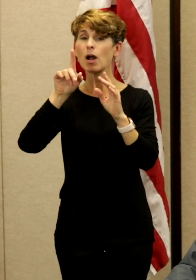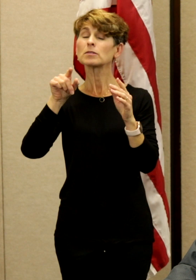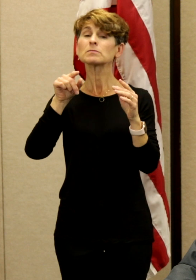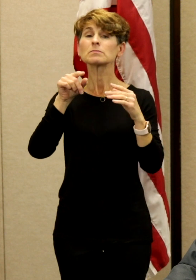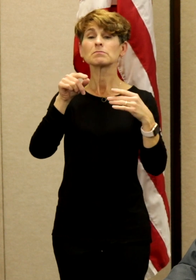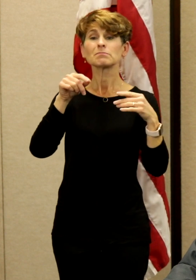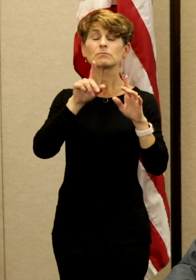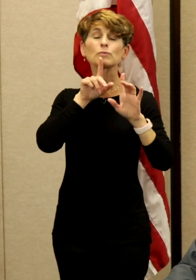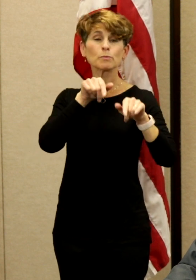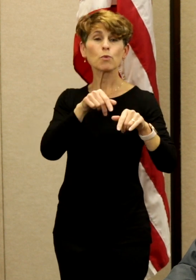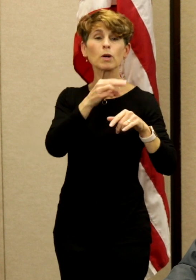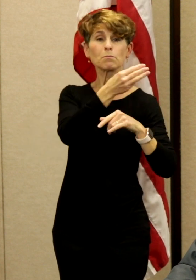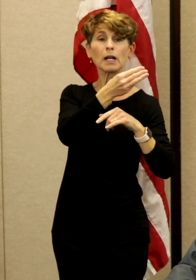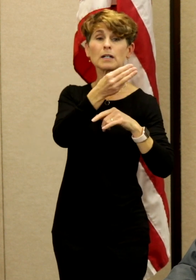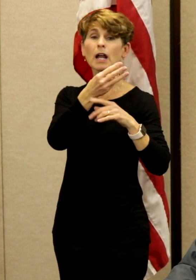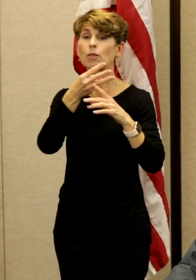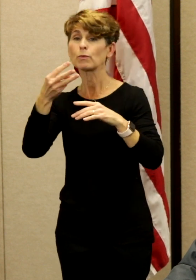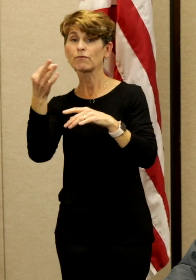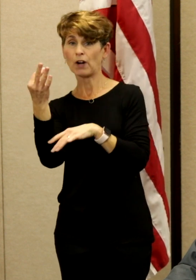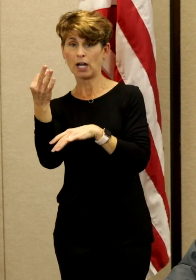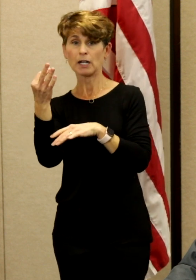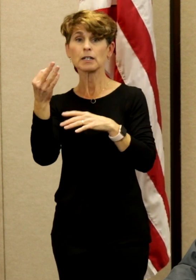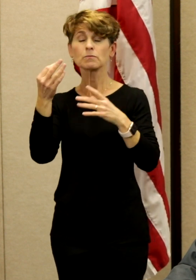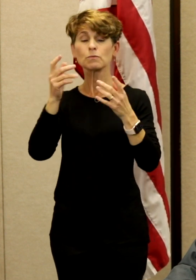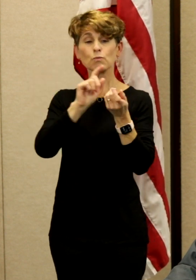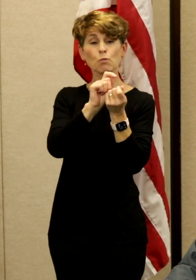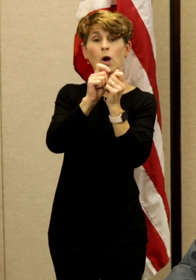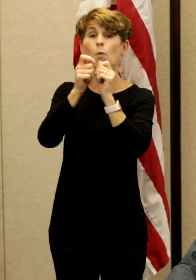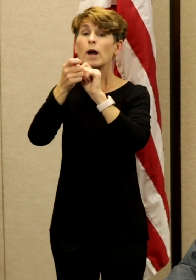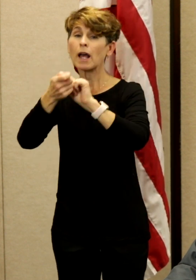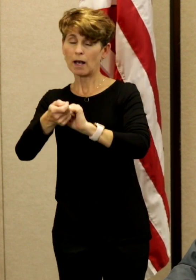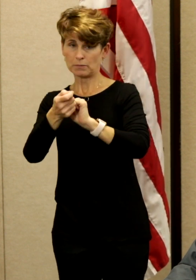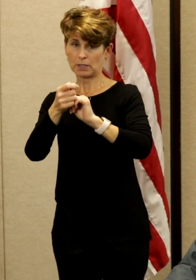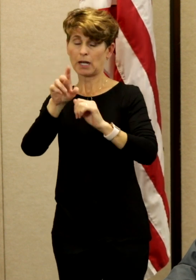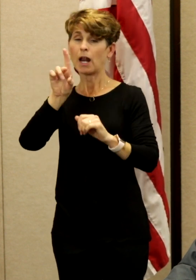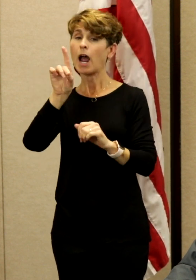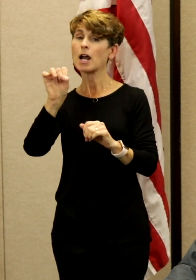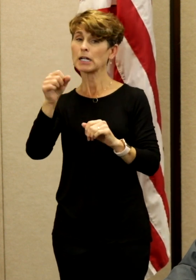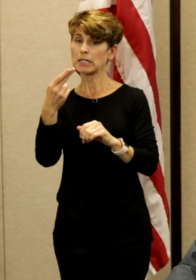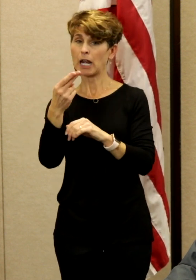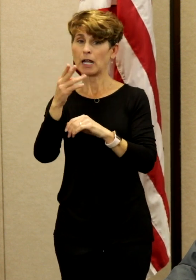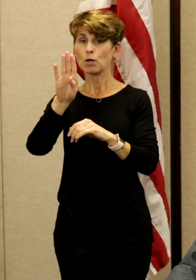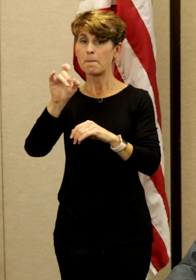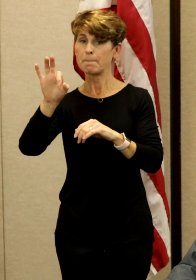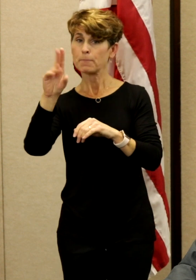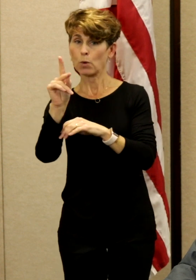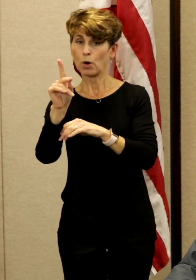weekdays. We are also working to update our COVID-19 dashboard to reflect this change.